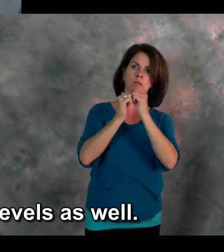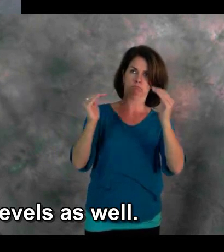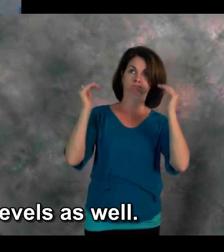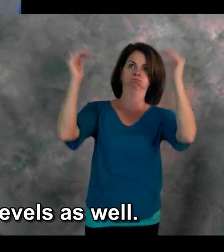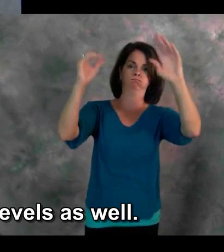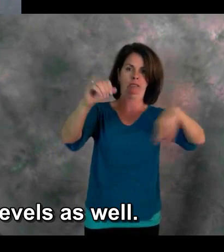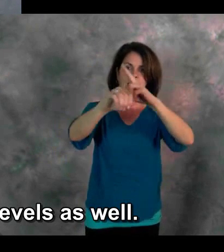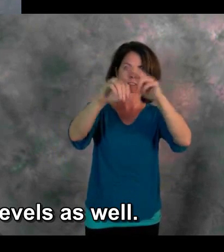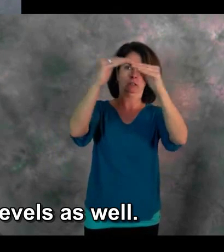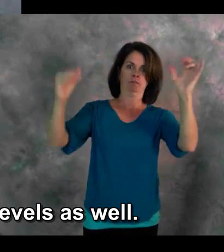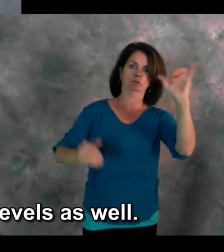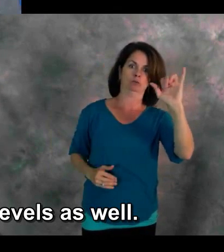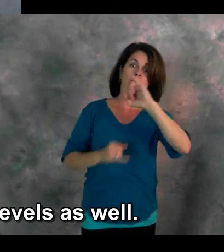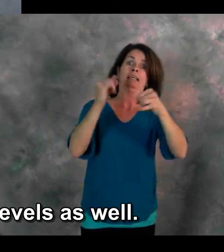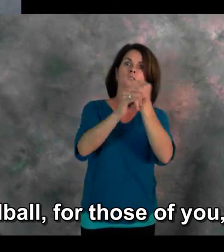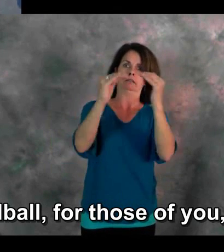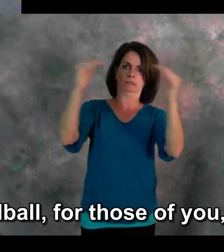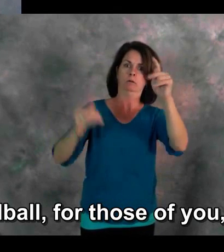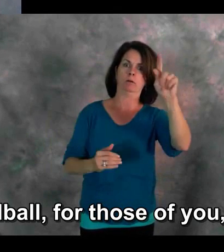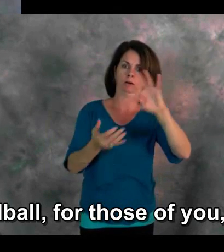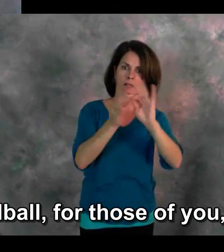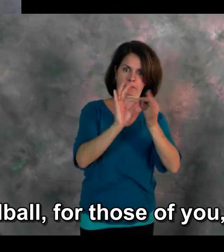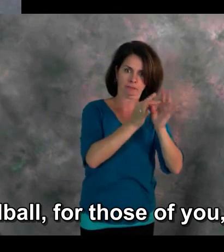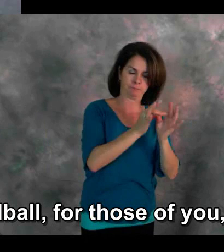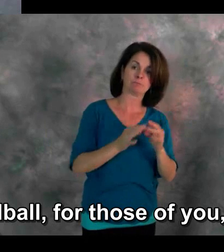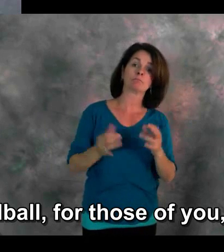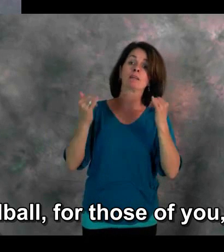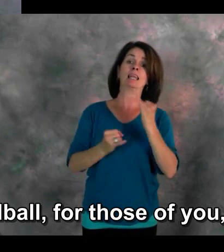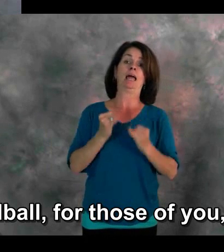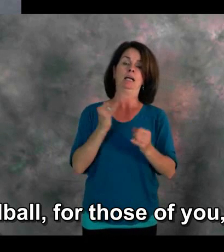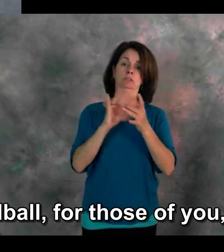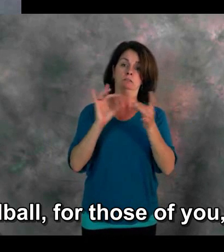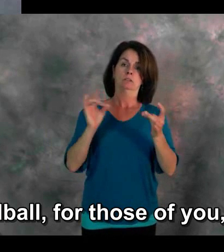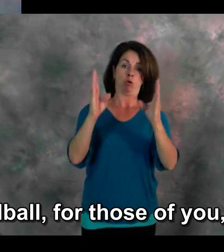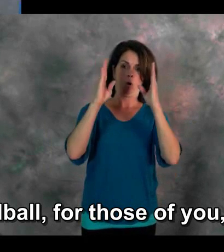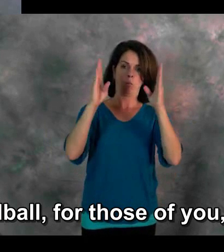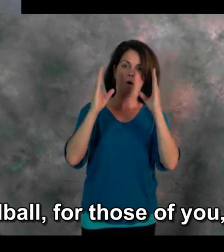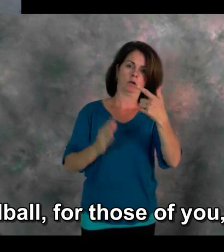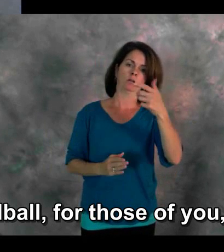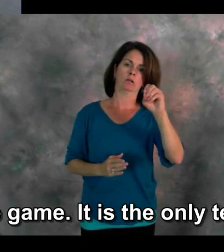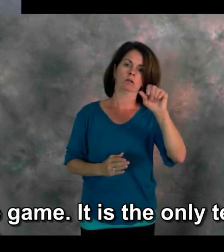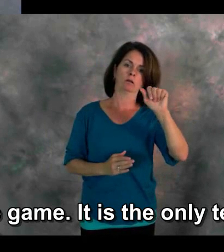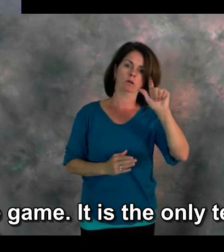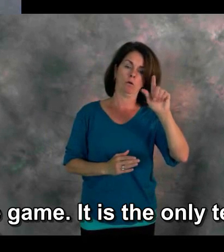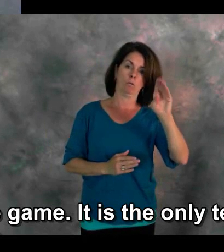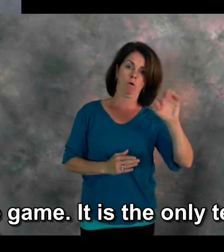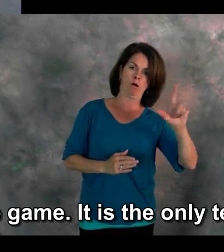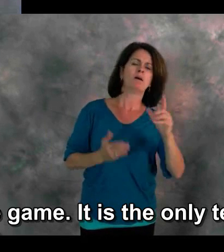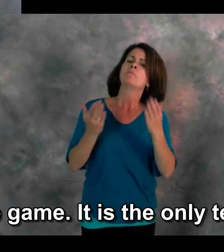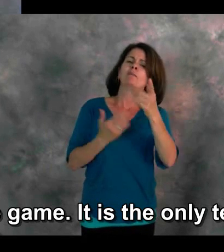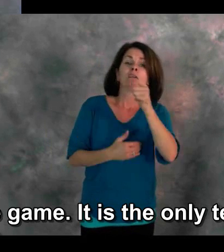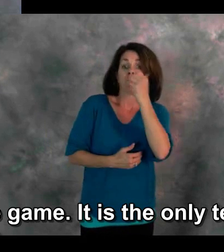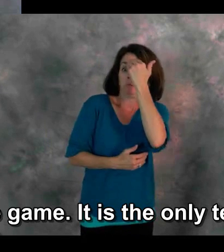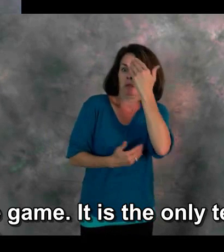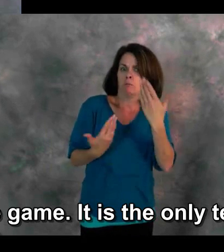highest levels as well. Finally, that leaves goalball, and for those of you who aren't familiar with the game,